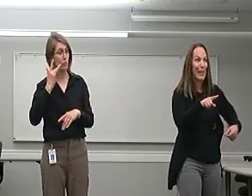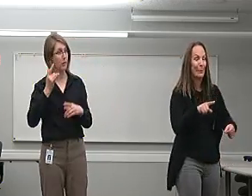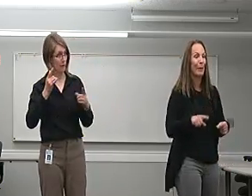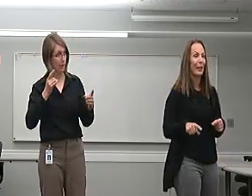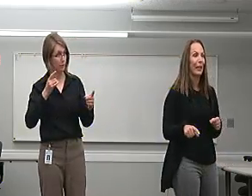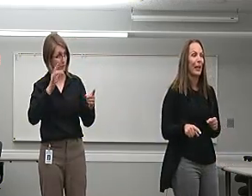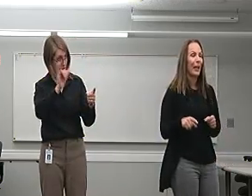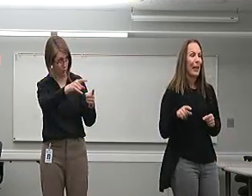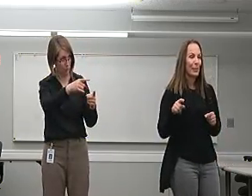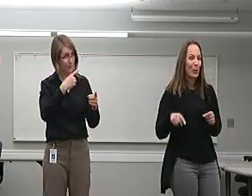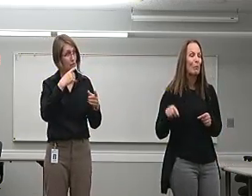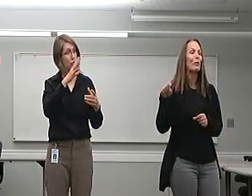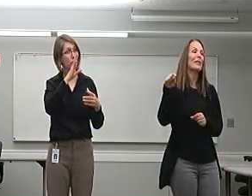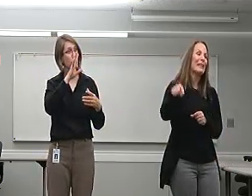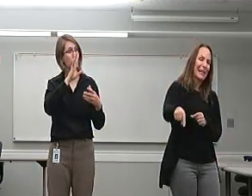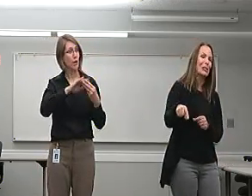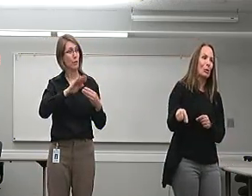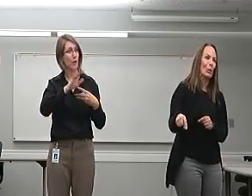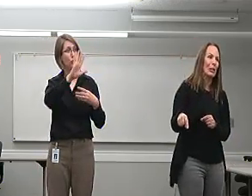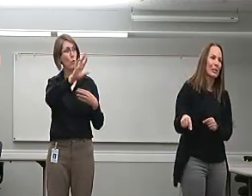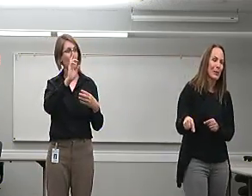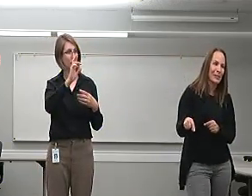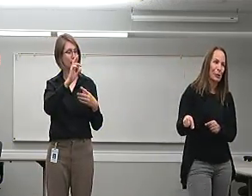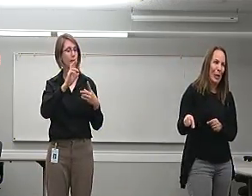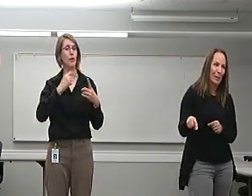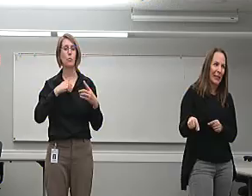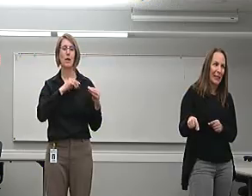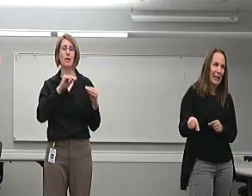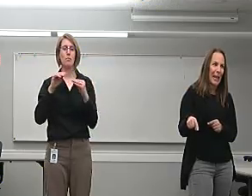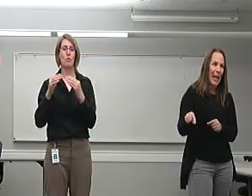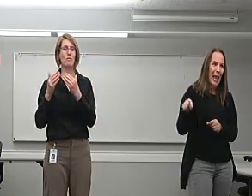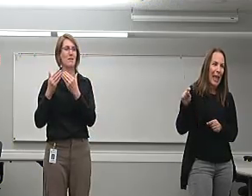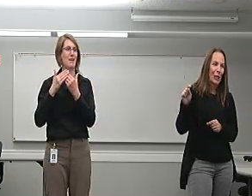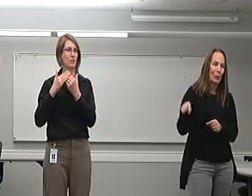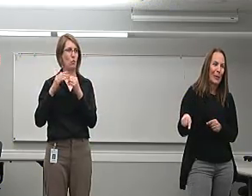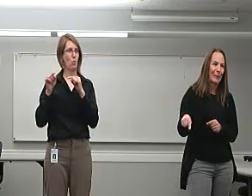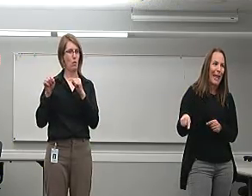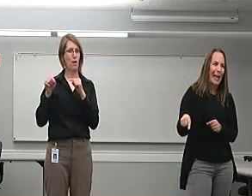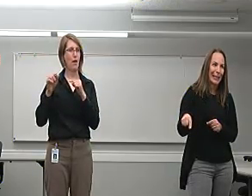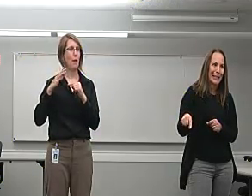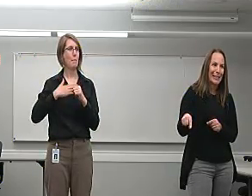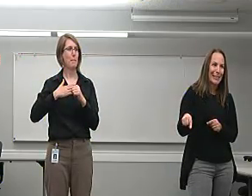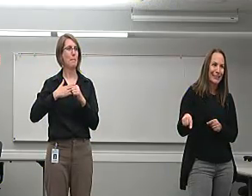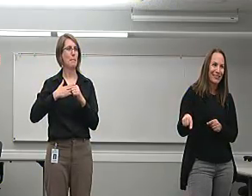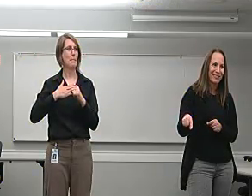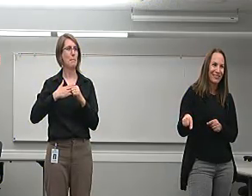is we moved next door to my sister Emily and her baby Alex.